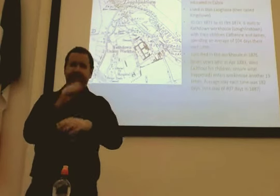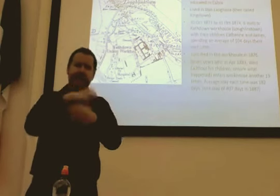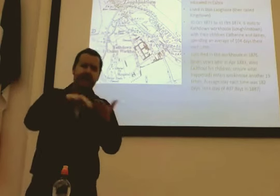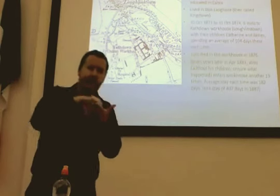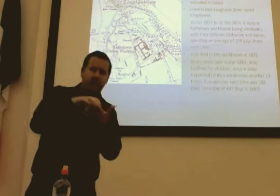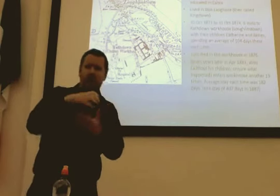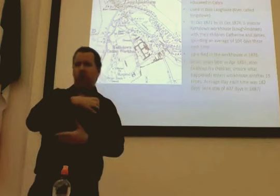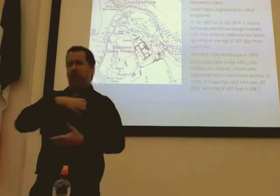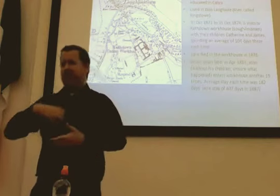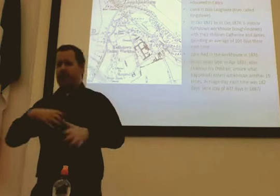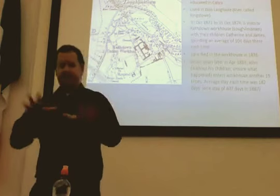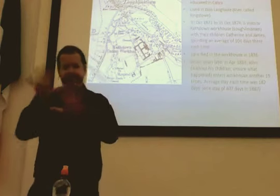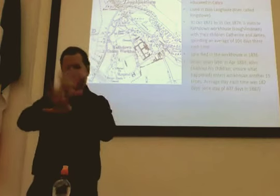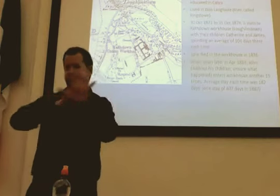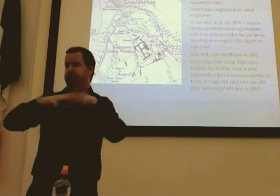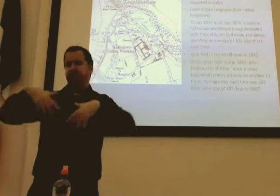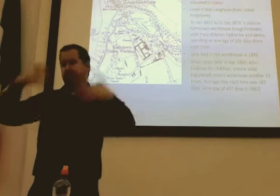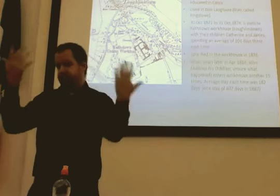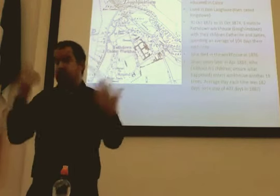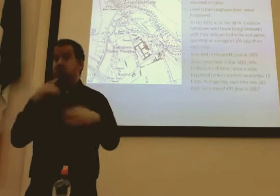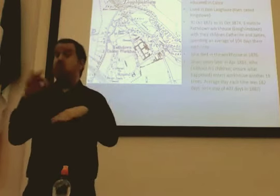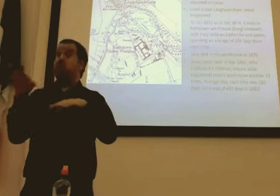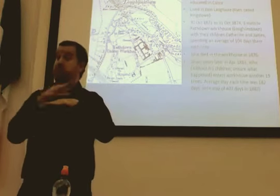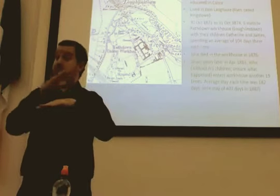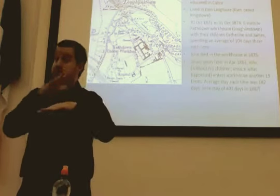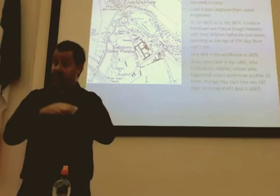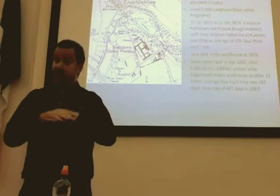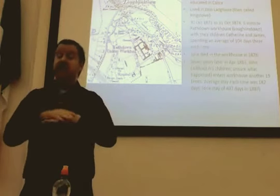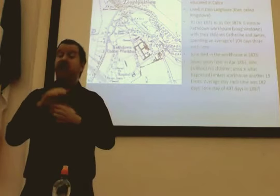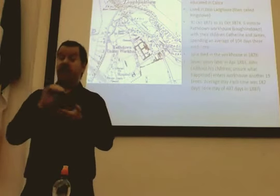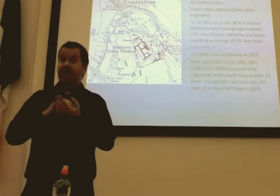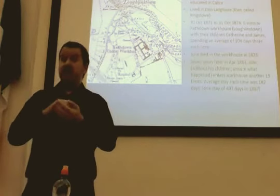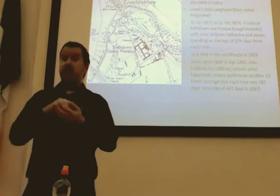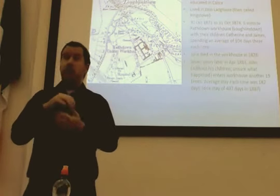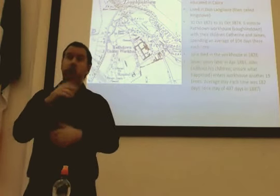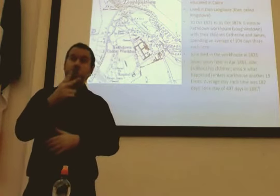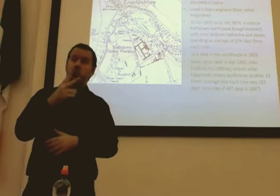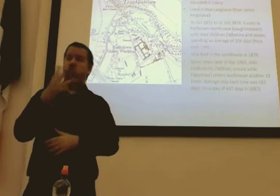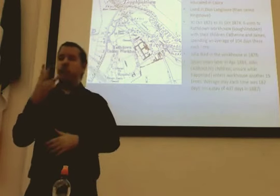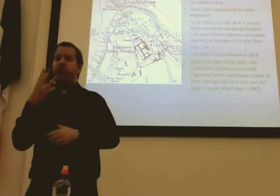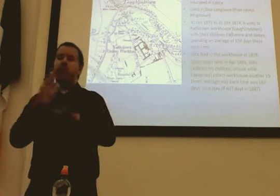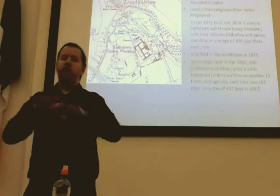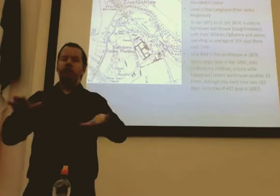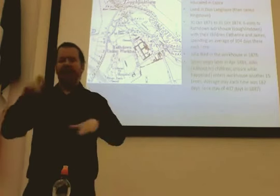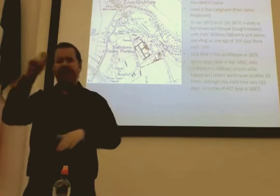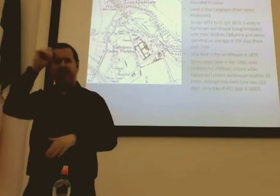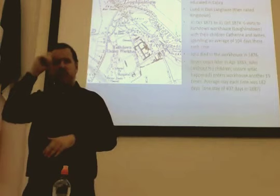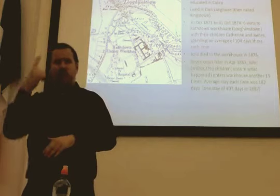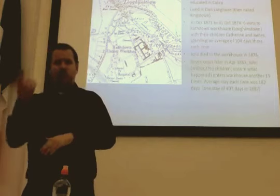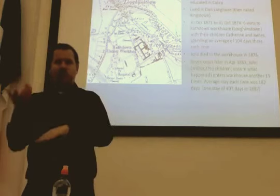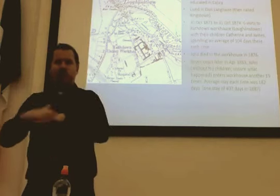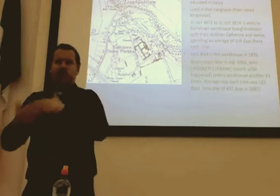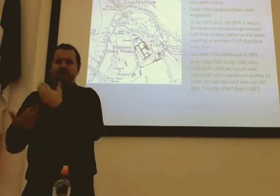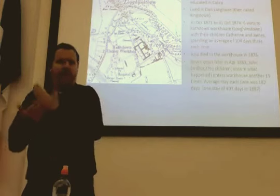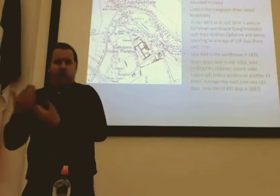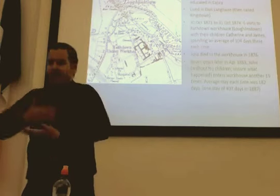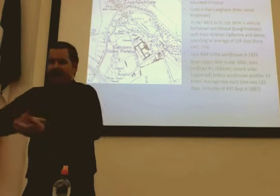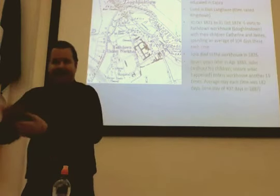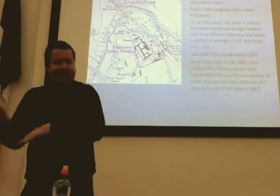But I'm not sure if from their names they went to Carver or Claremont. But they got married. They had 2 or 3 children. One died